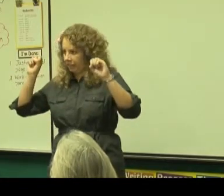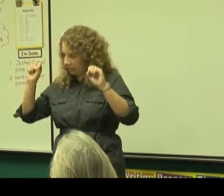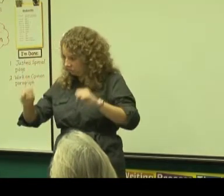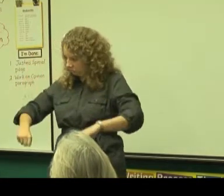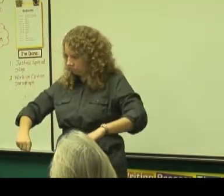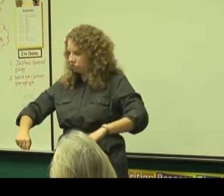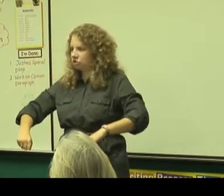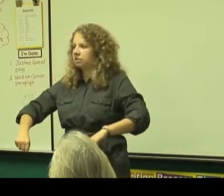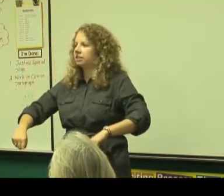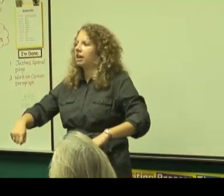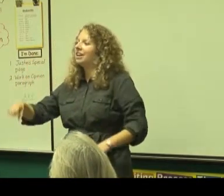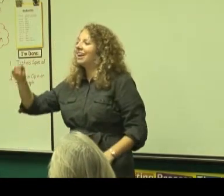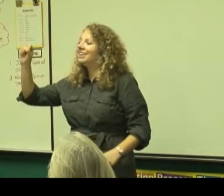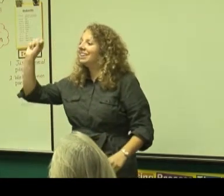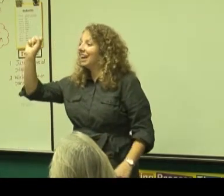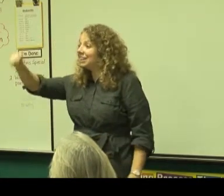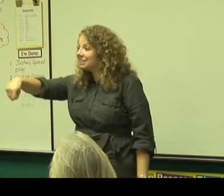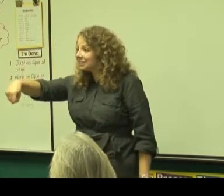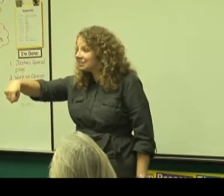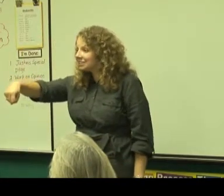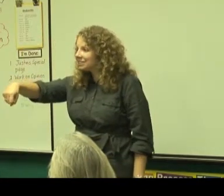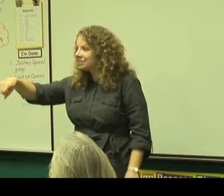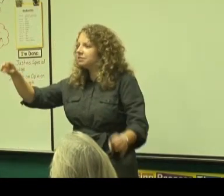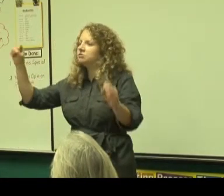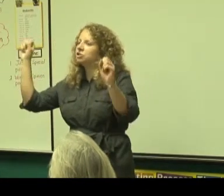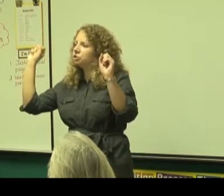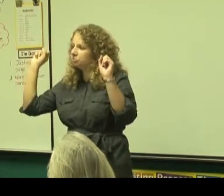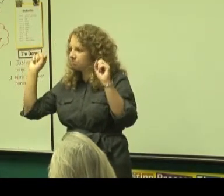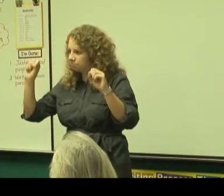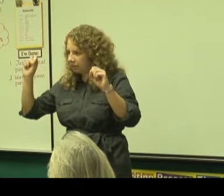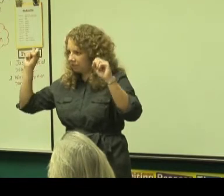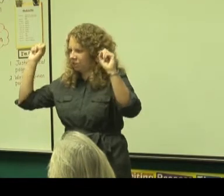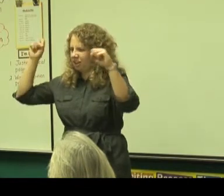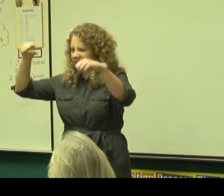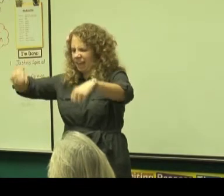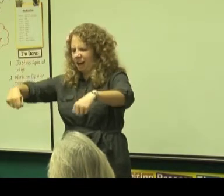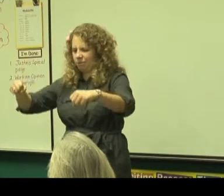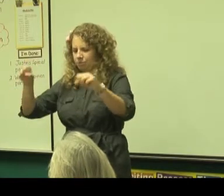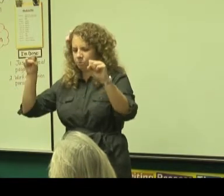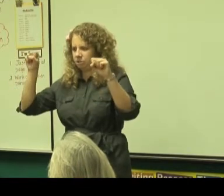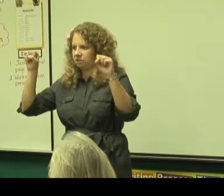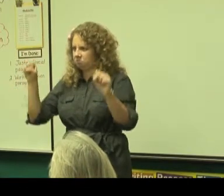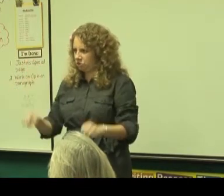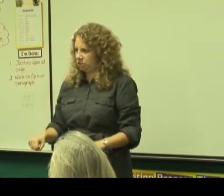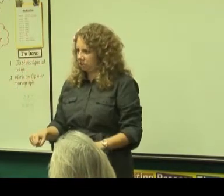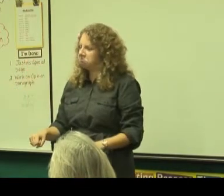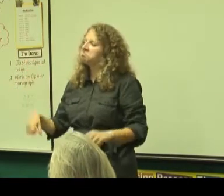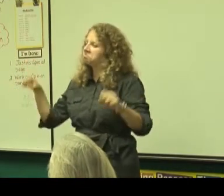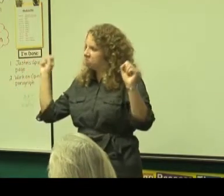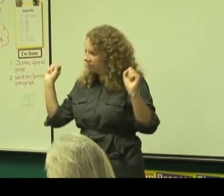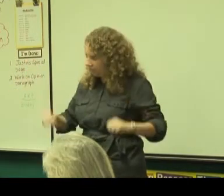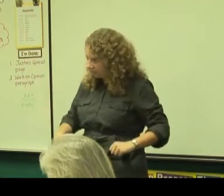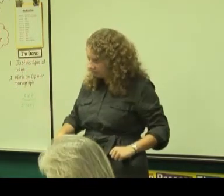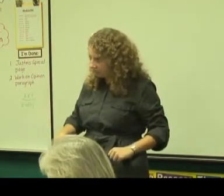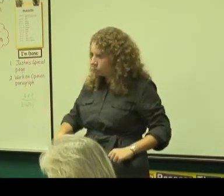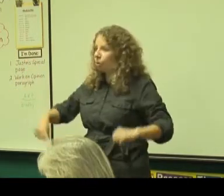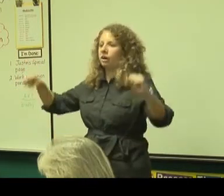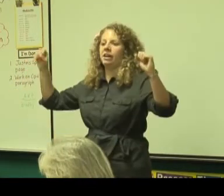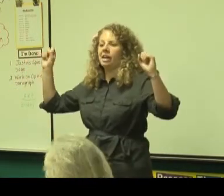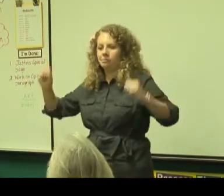Can. It's just like that. It's kind of like yes, just 2. And they're not like out, they're more just straight down. Can. Or